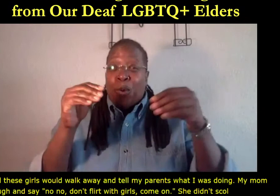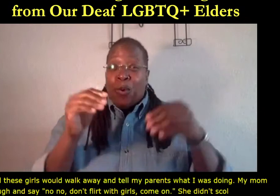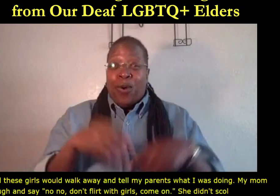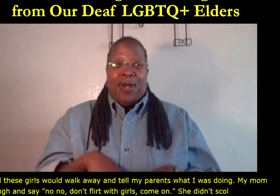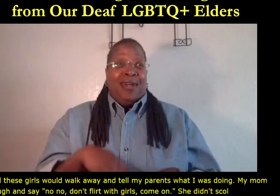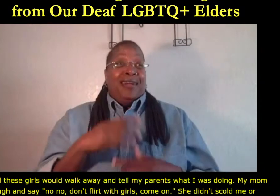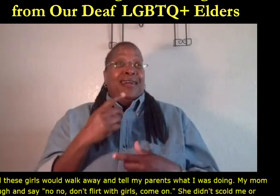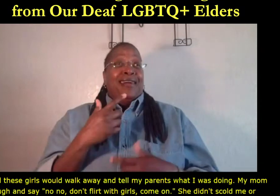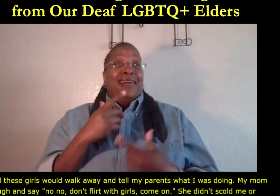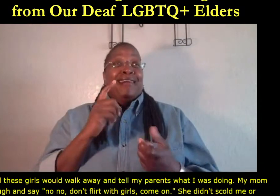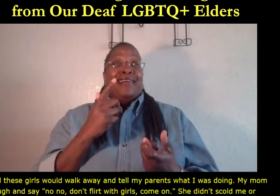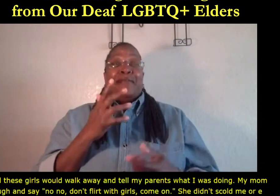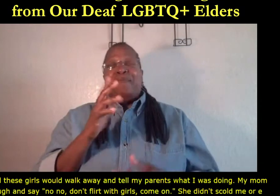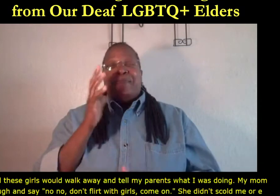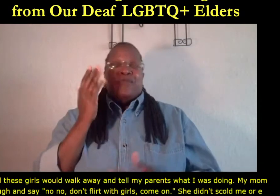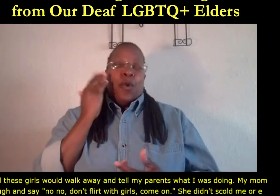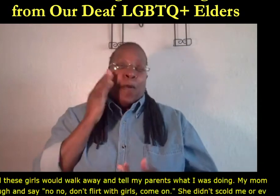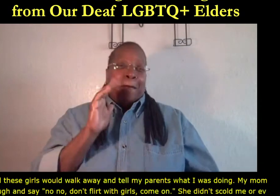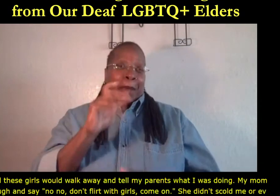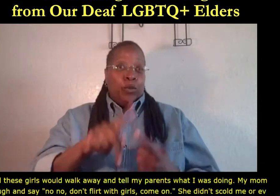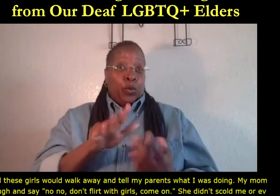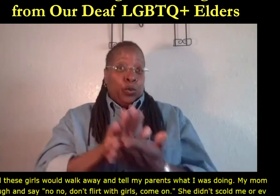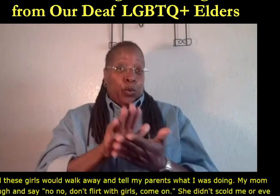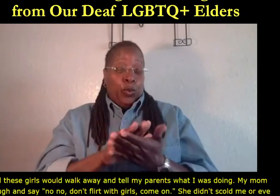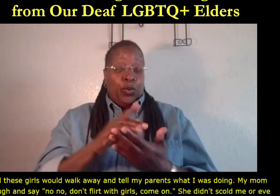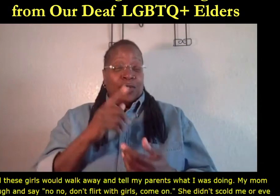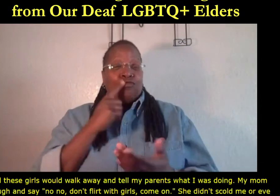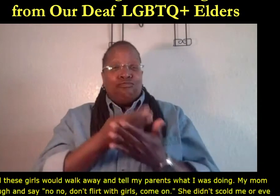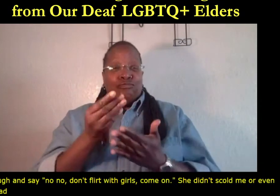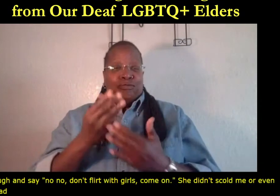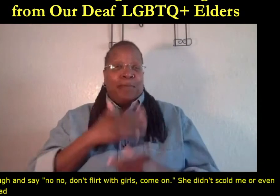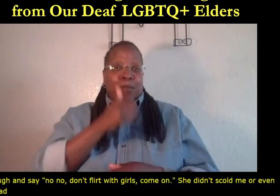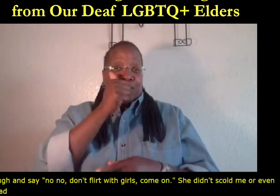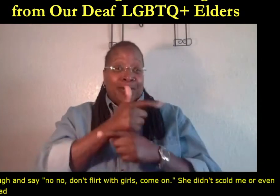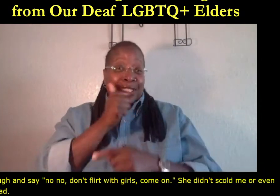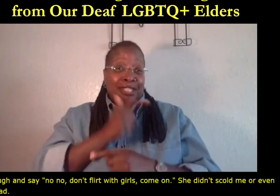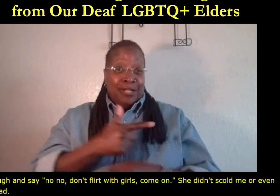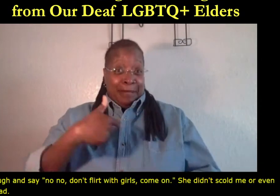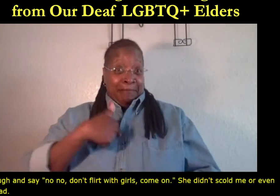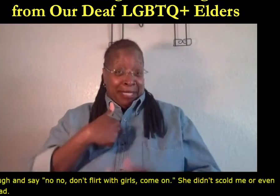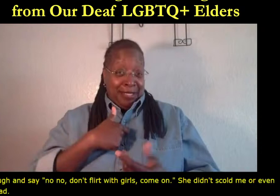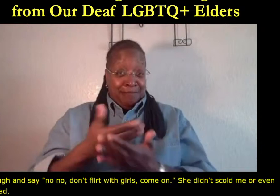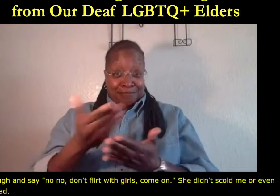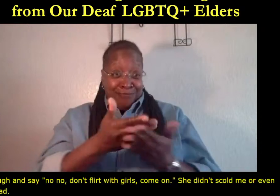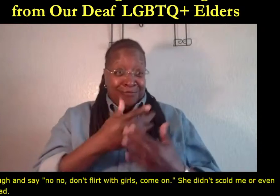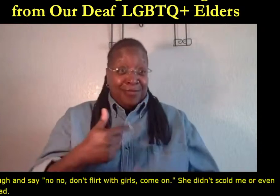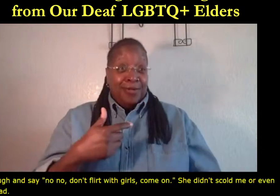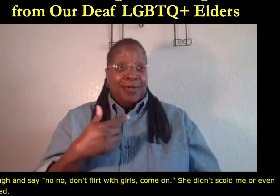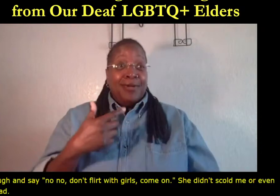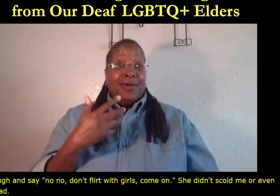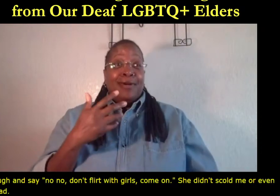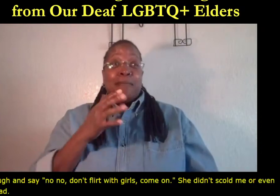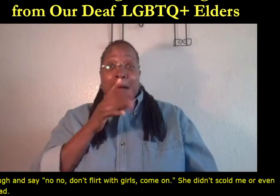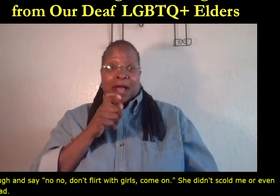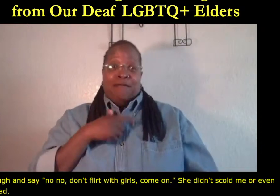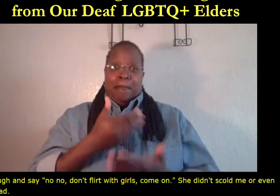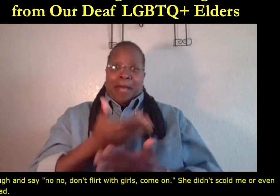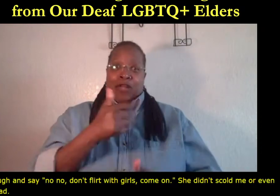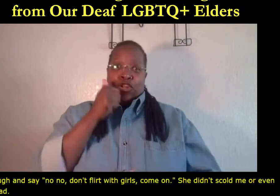that i would go to the store you know um after school i would buy buy things for my